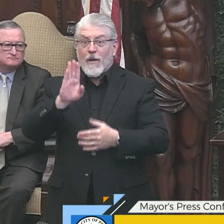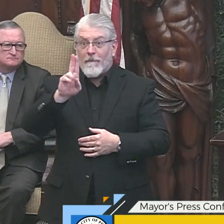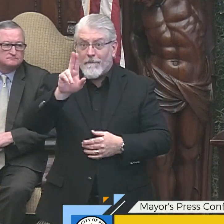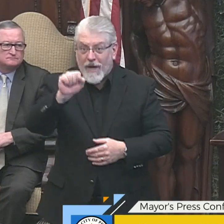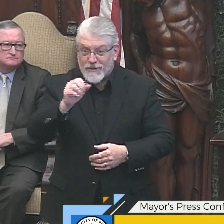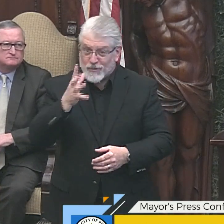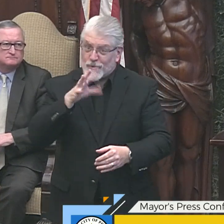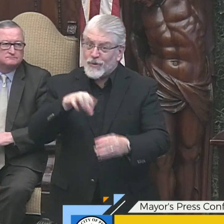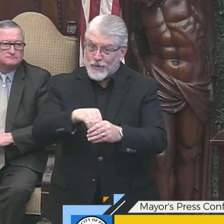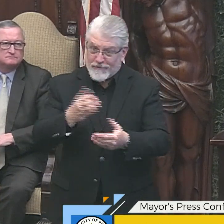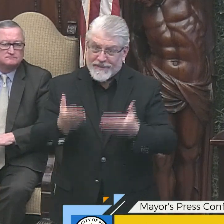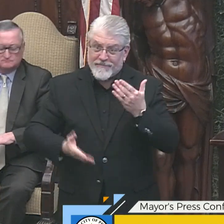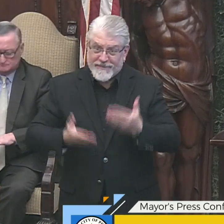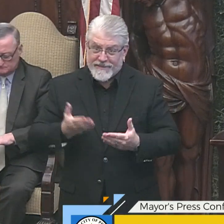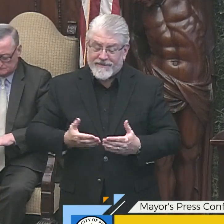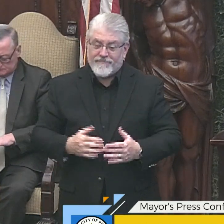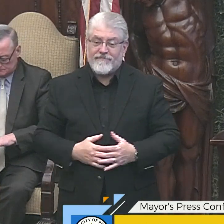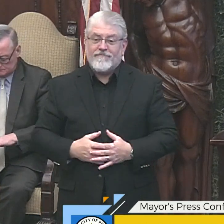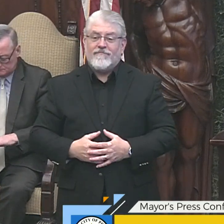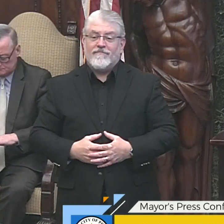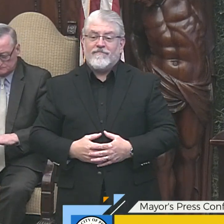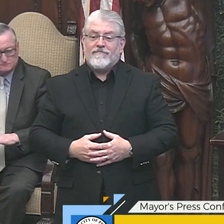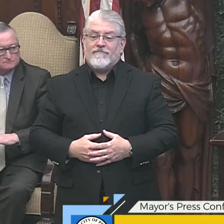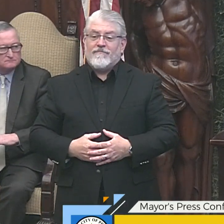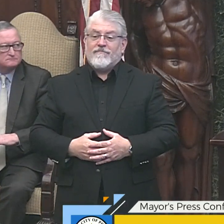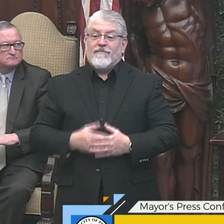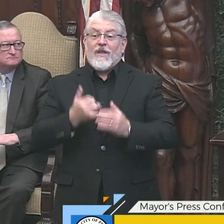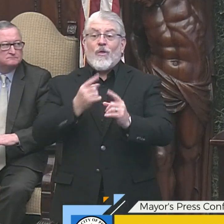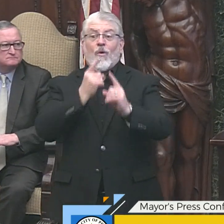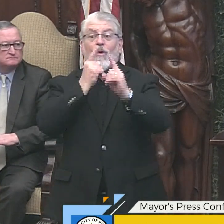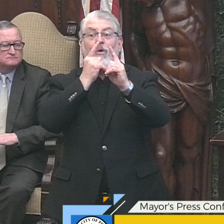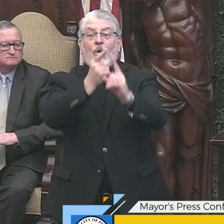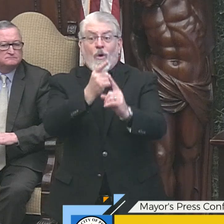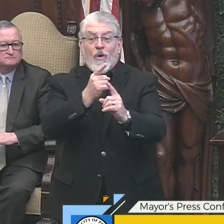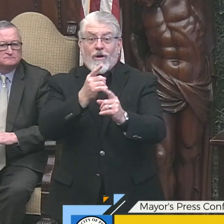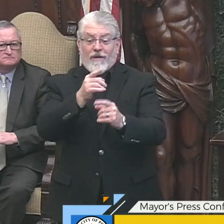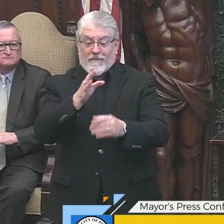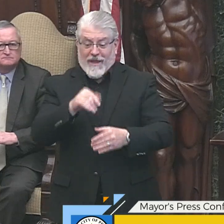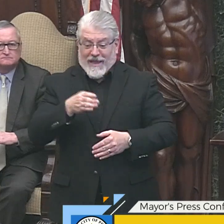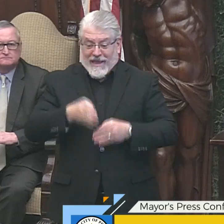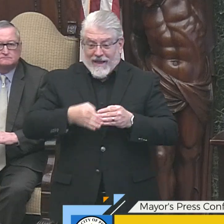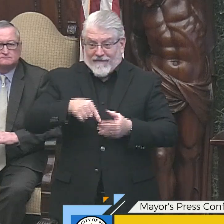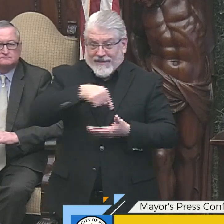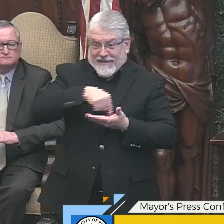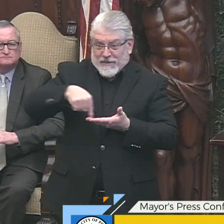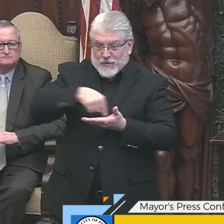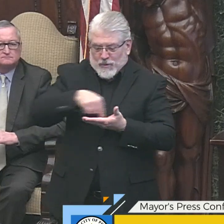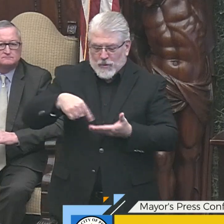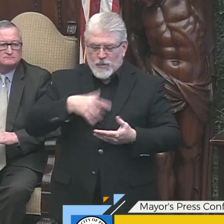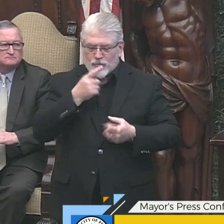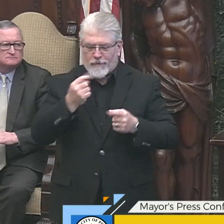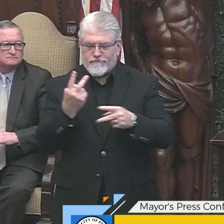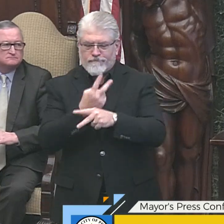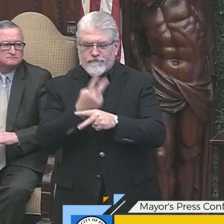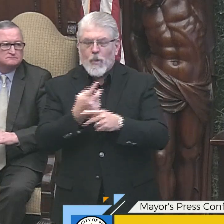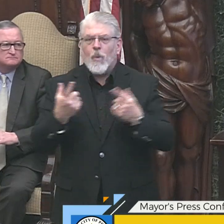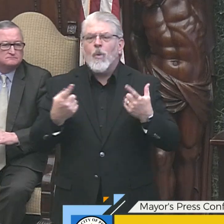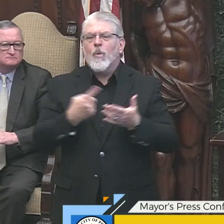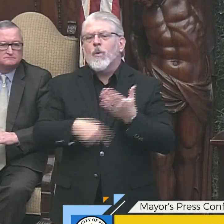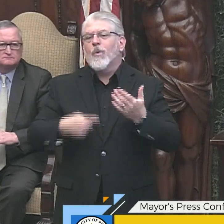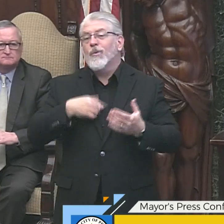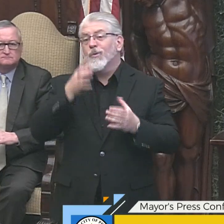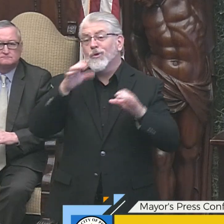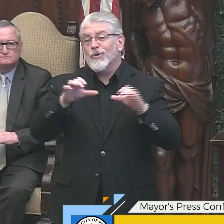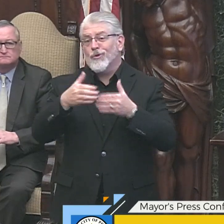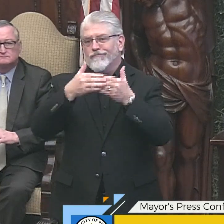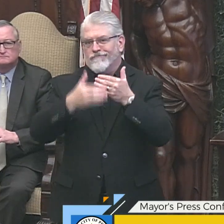towards that end. We expect to have something perhaps by the end of the week. I would simply like to close by thanking